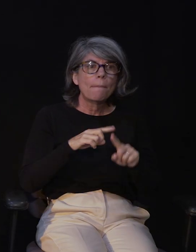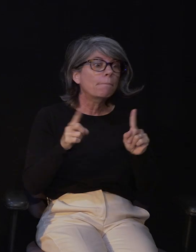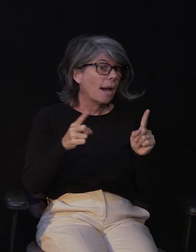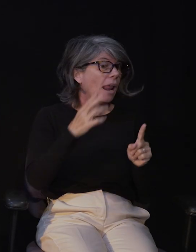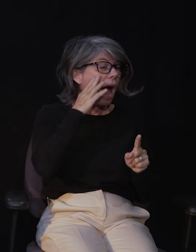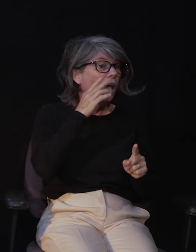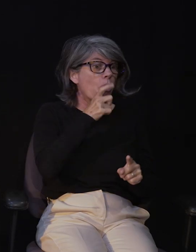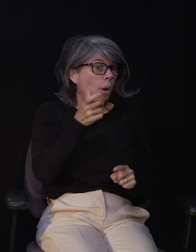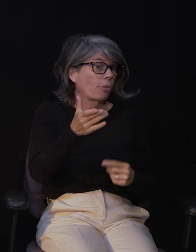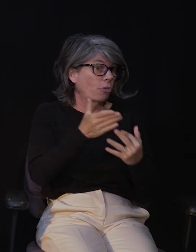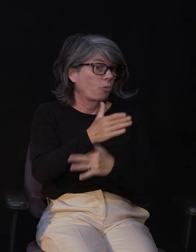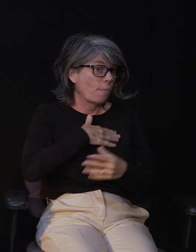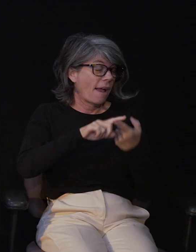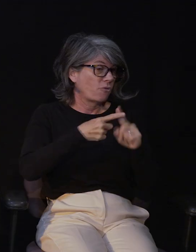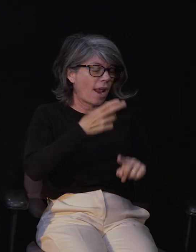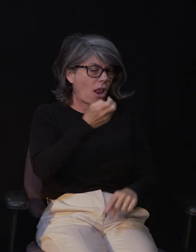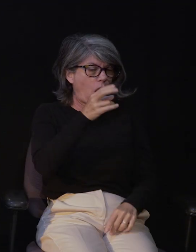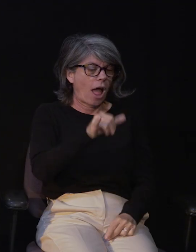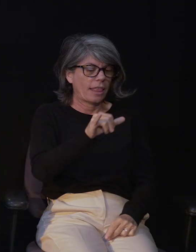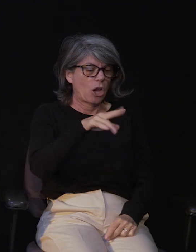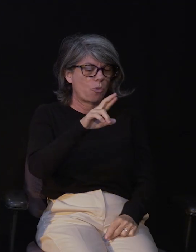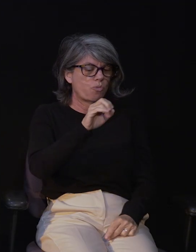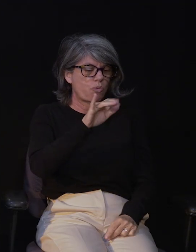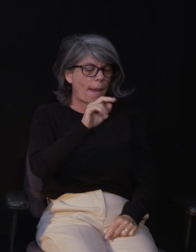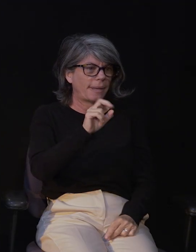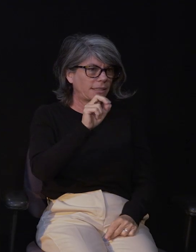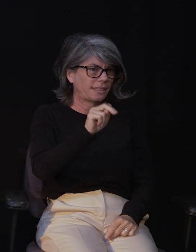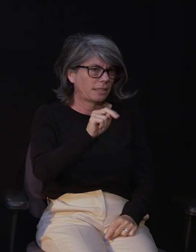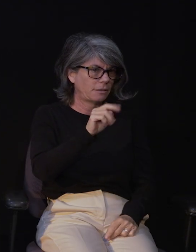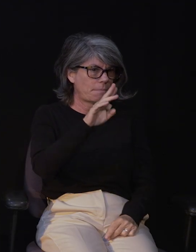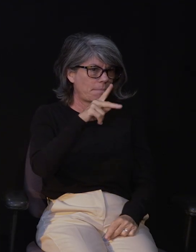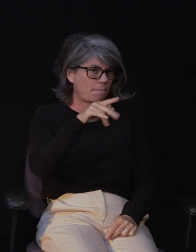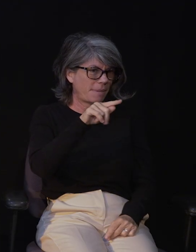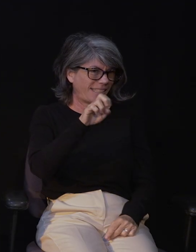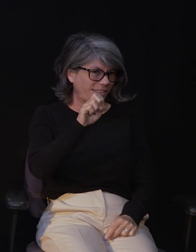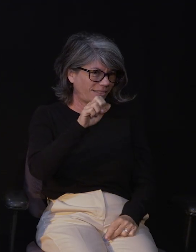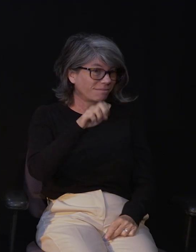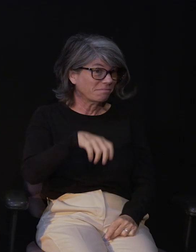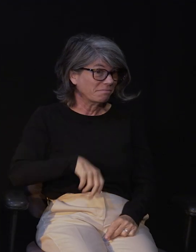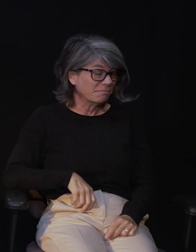But I know him through my friend Holly Robinson Pete. Yes. And